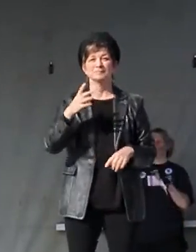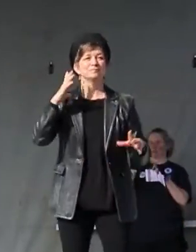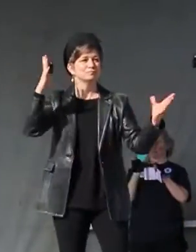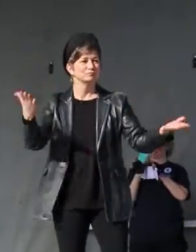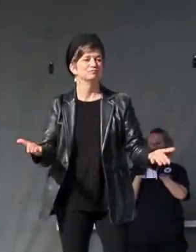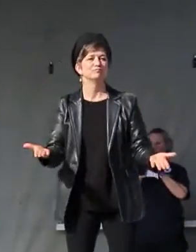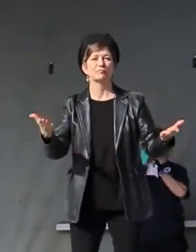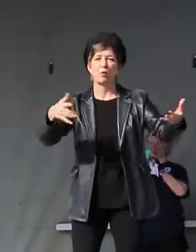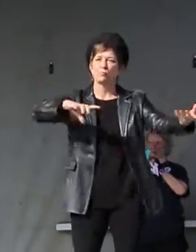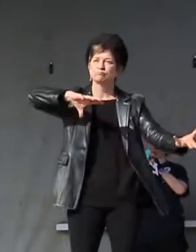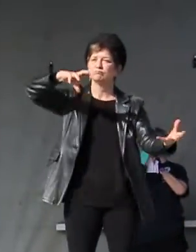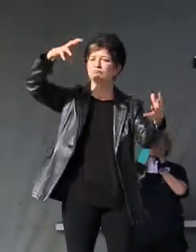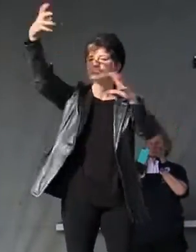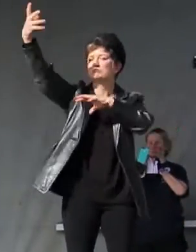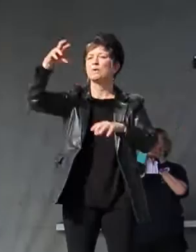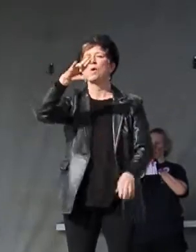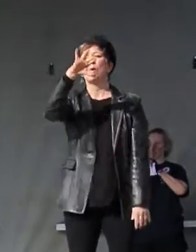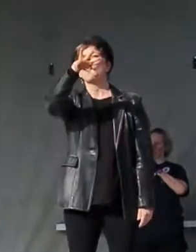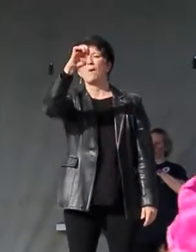up.